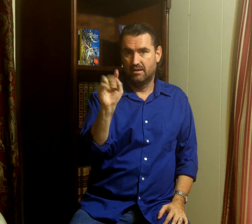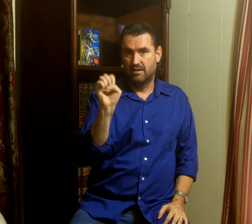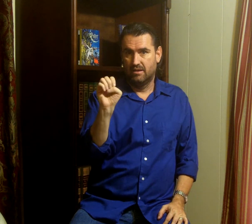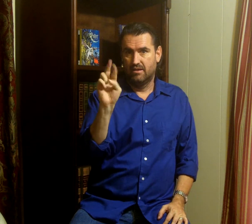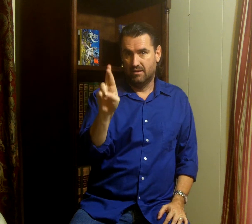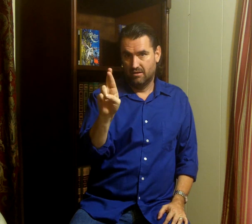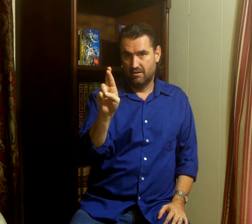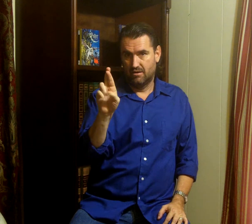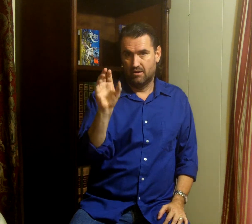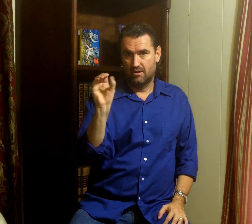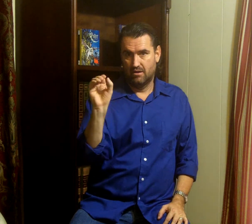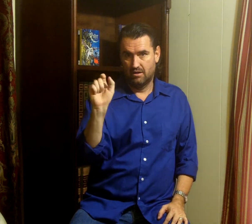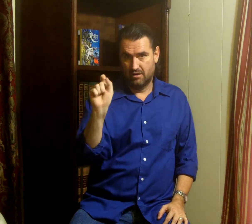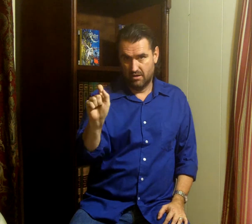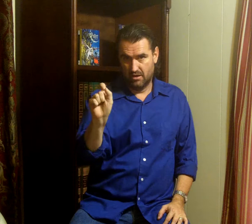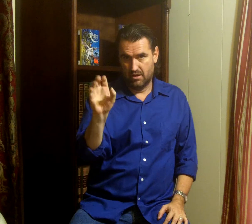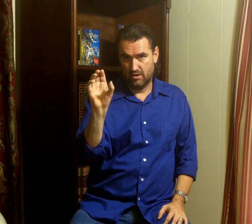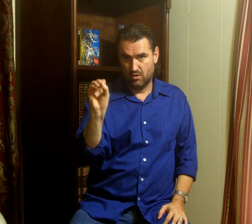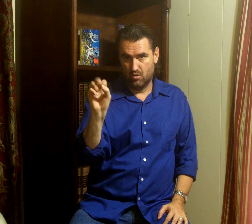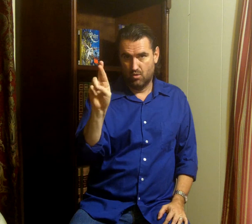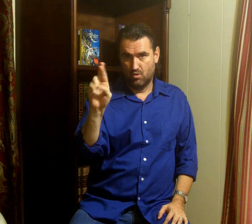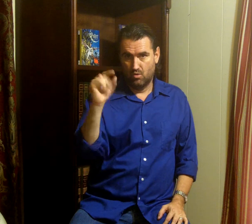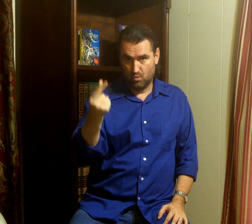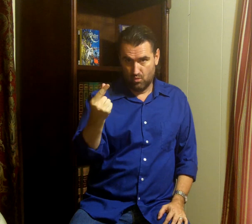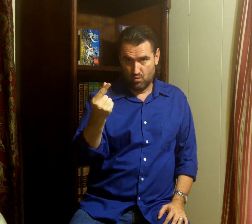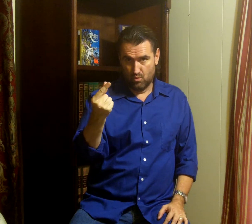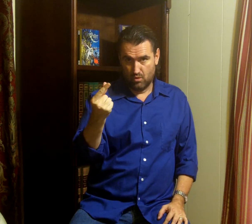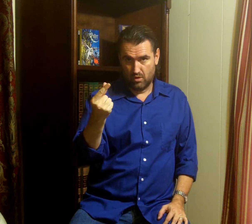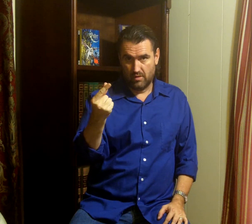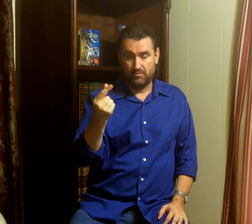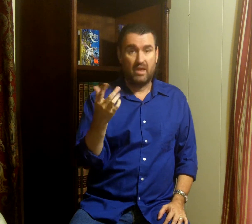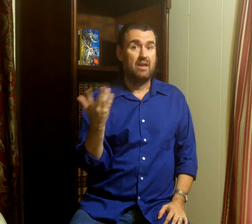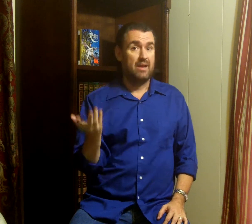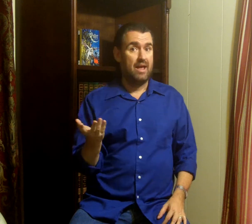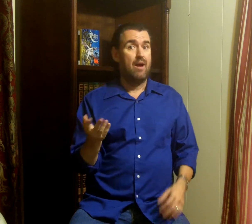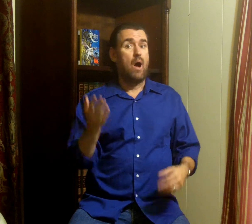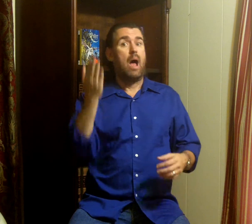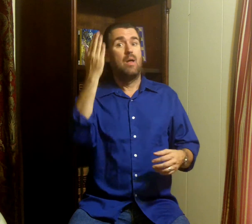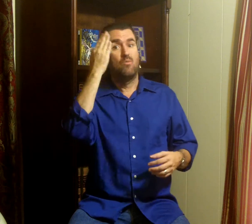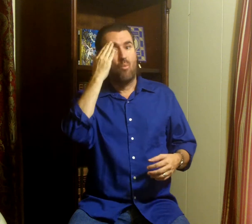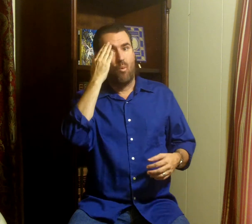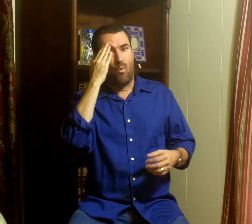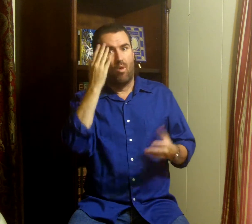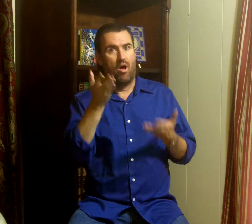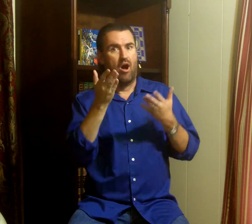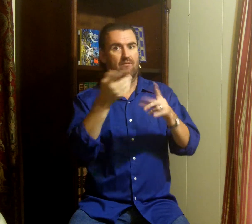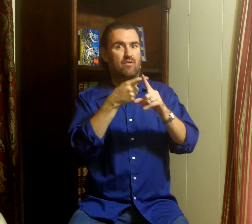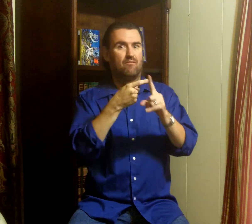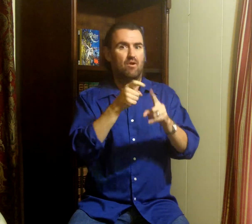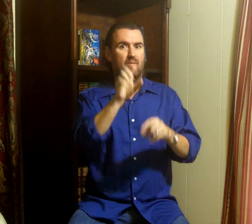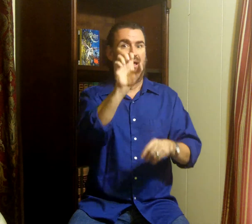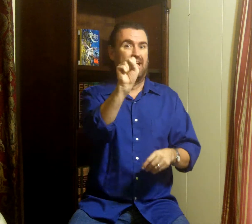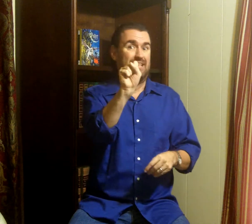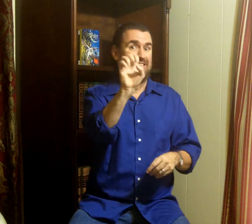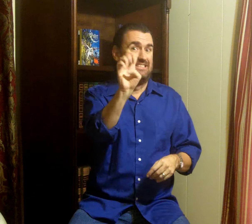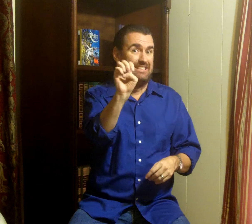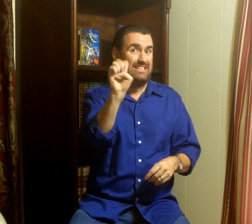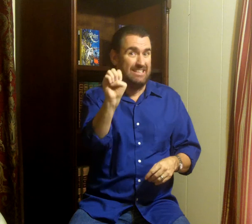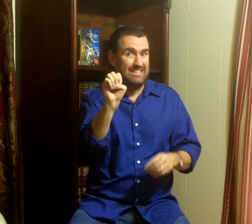www.seecenter.org, ccenter.org. Now, just because they're offered from the C Center doesn't mean that they only believe in C-sign.